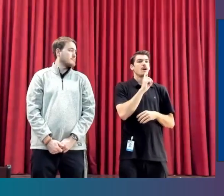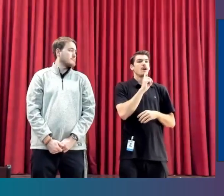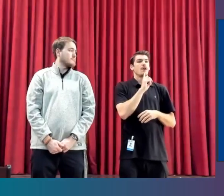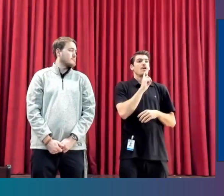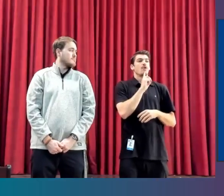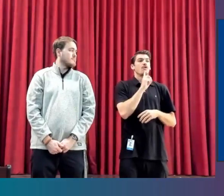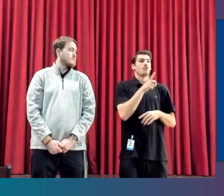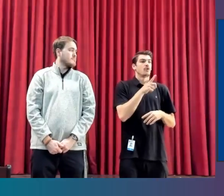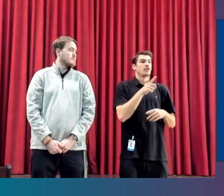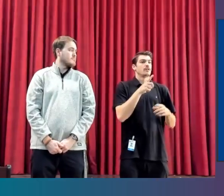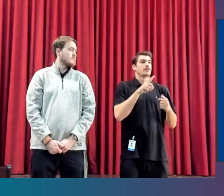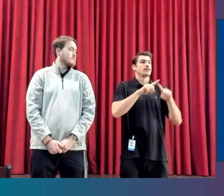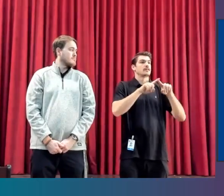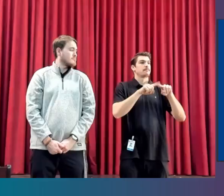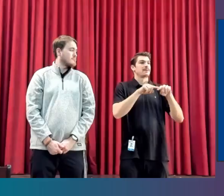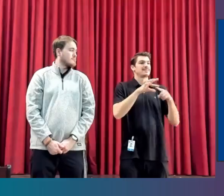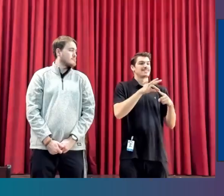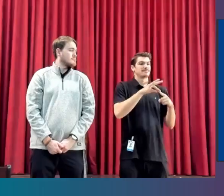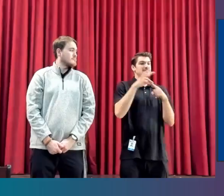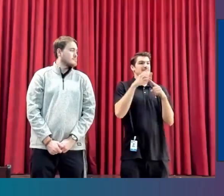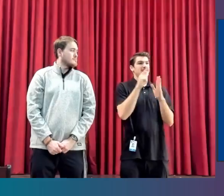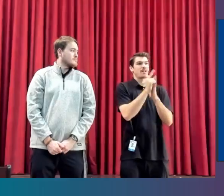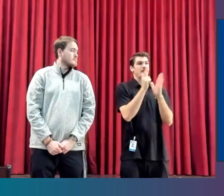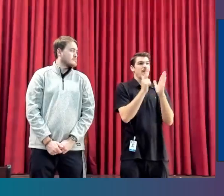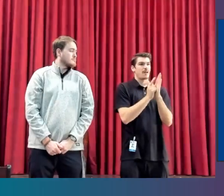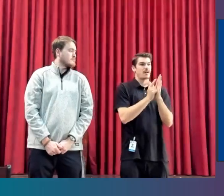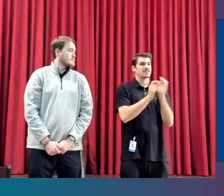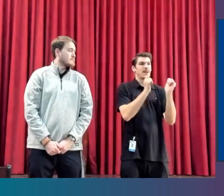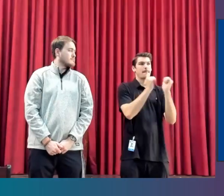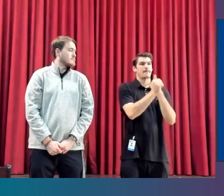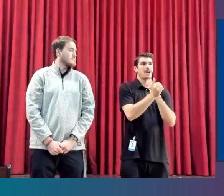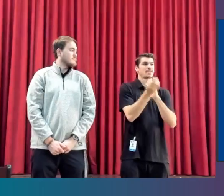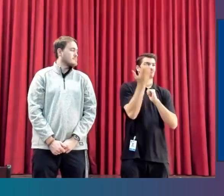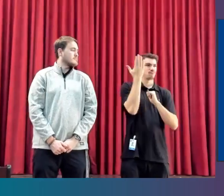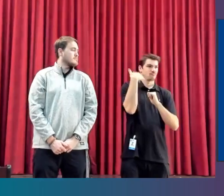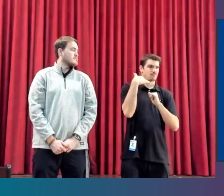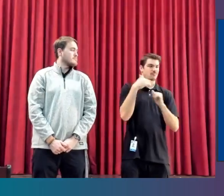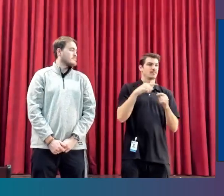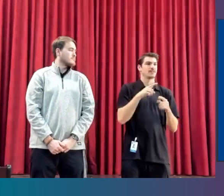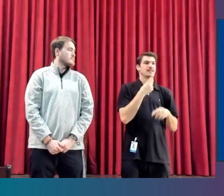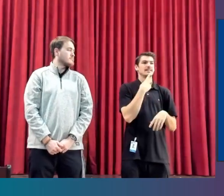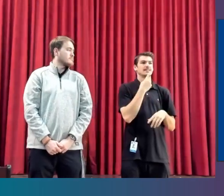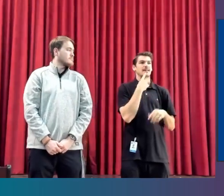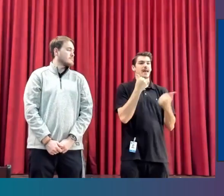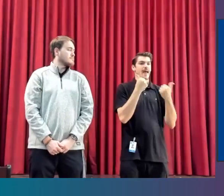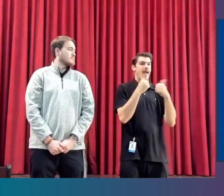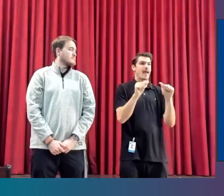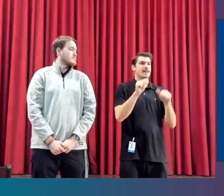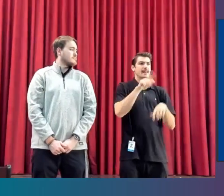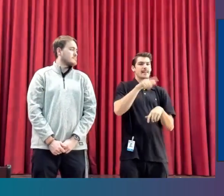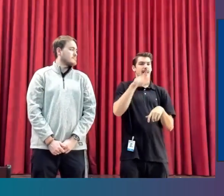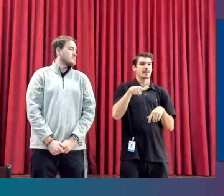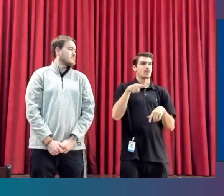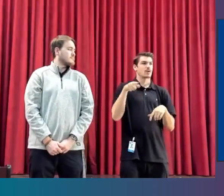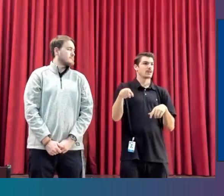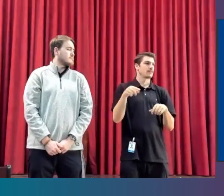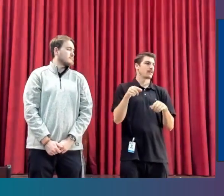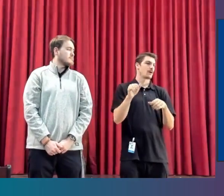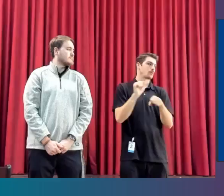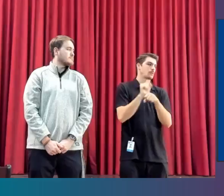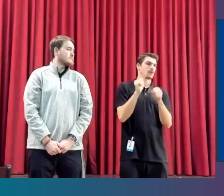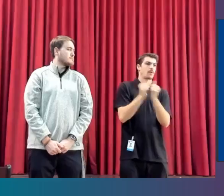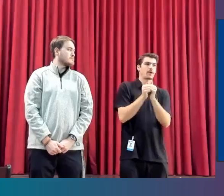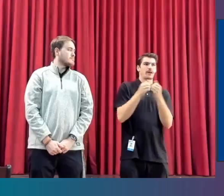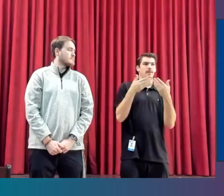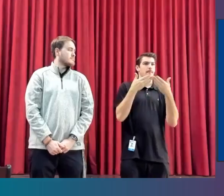to specific laws that were passed that said any landlords who are operating public housing